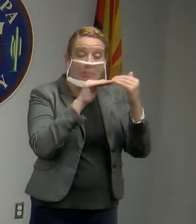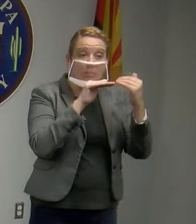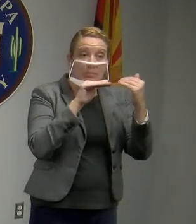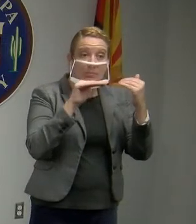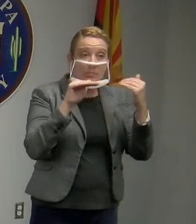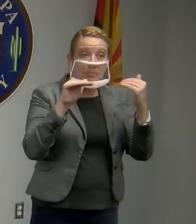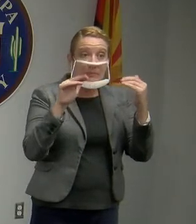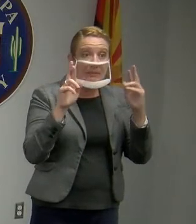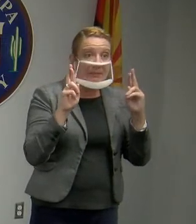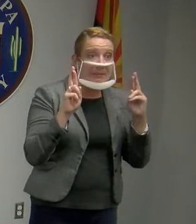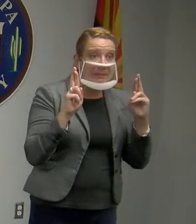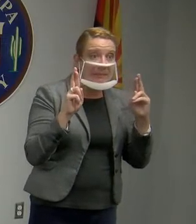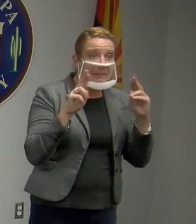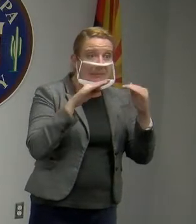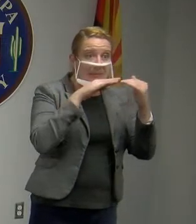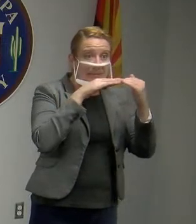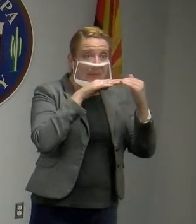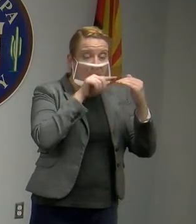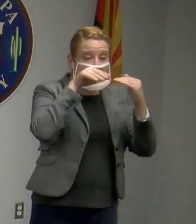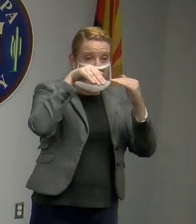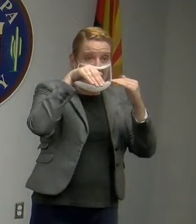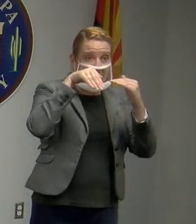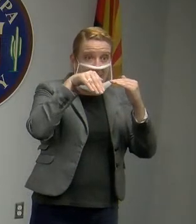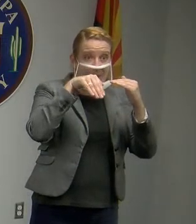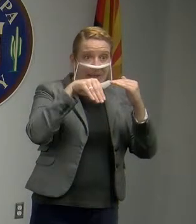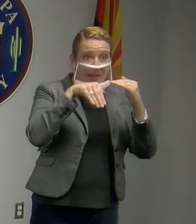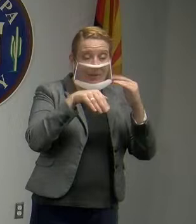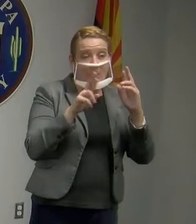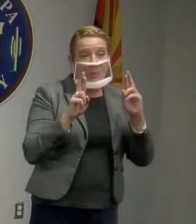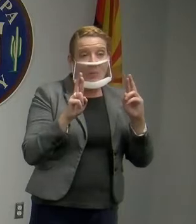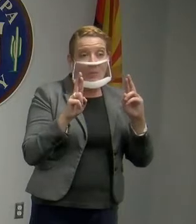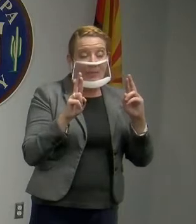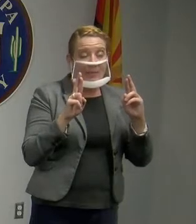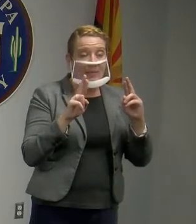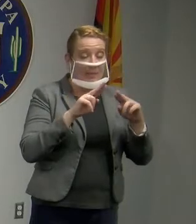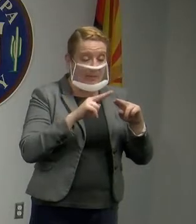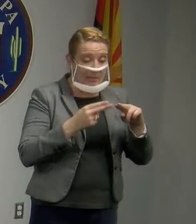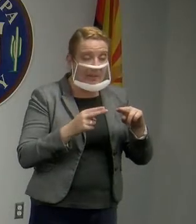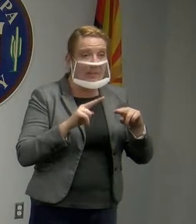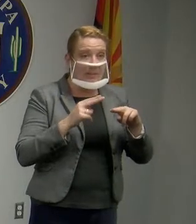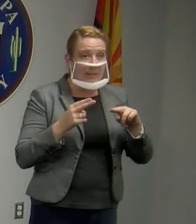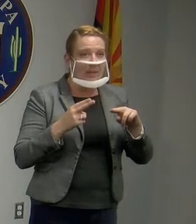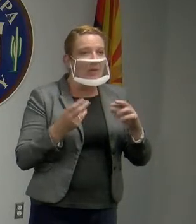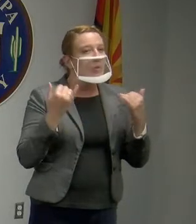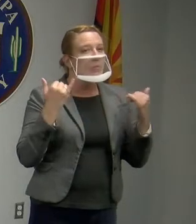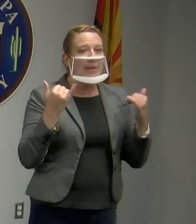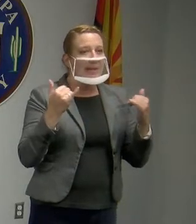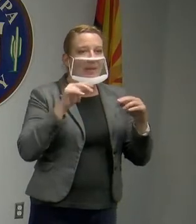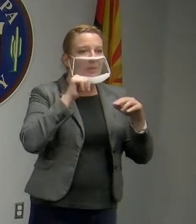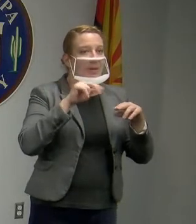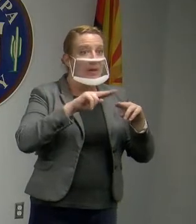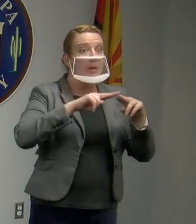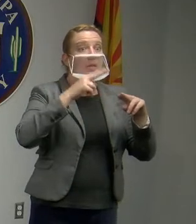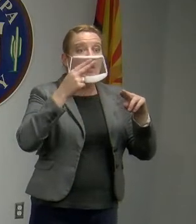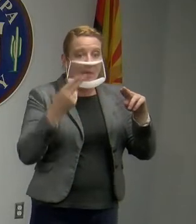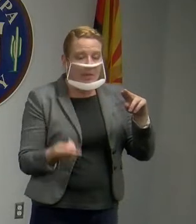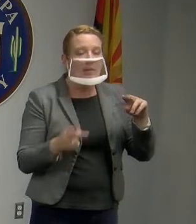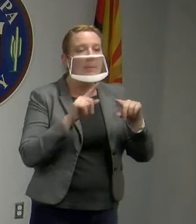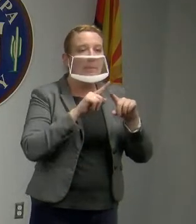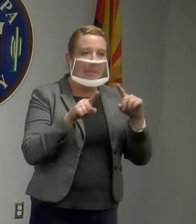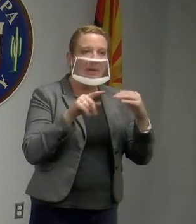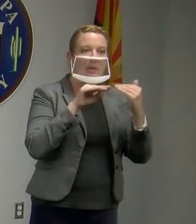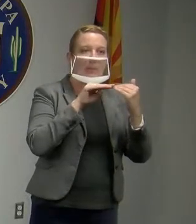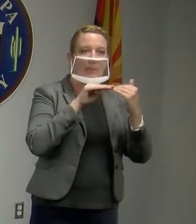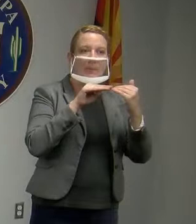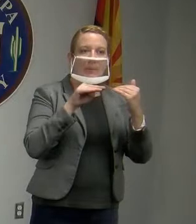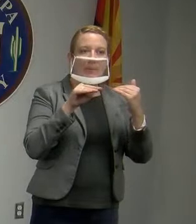hope that it will continue to decrease, although it's much more clear that it is a flattening right now. And we do anticipate